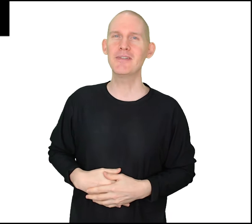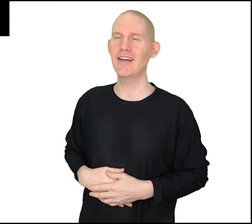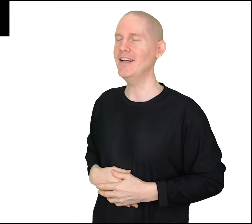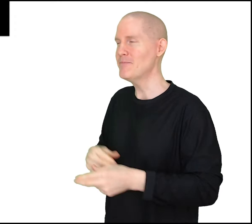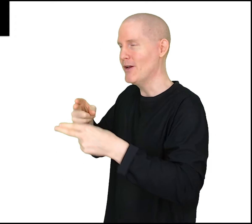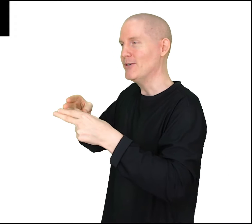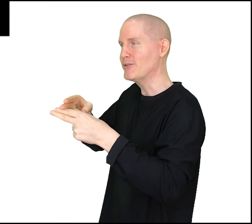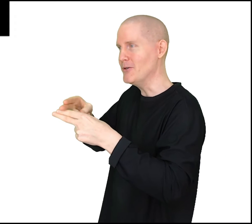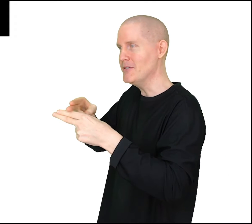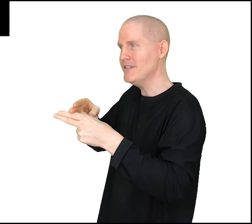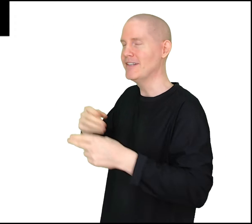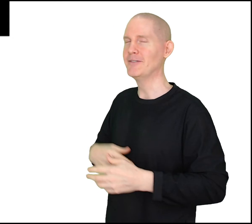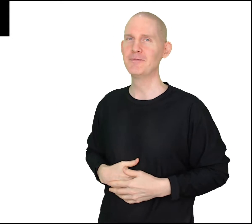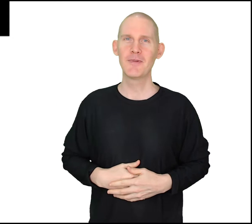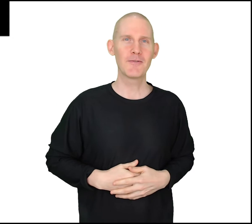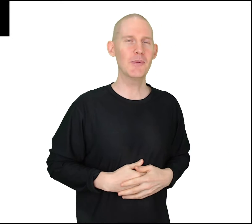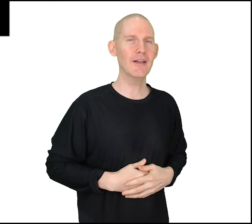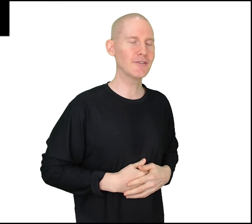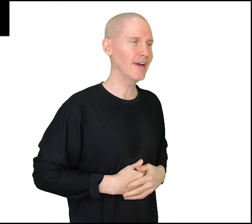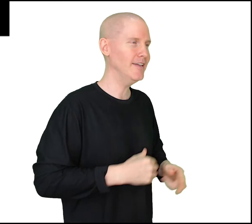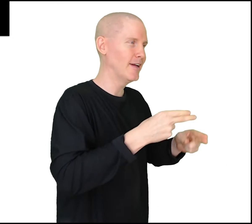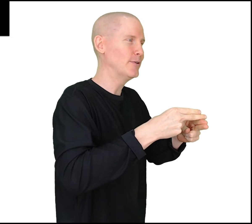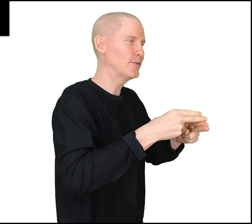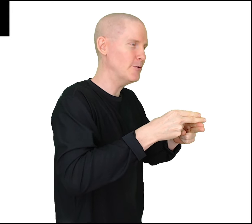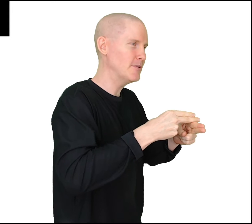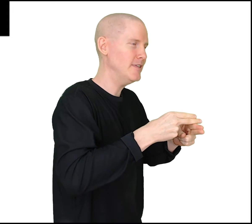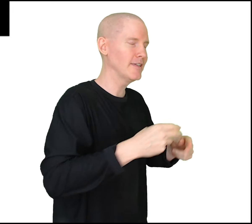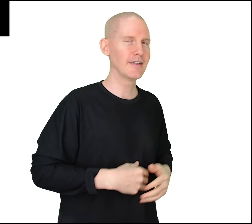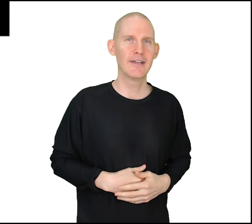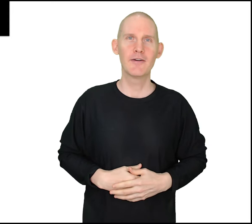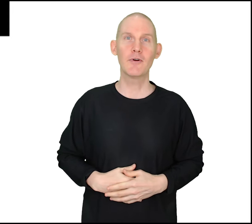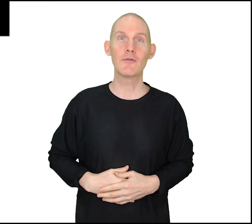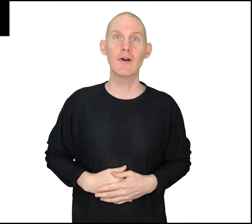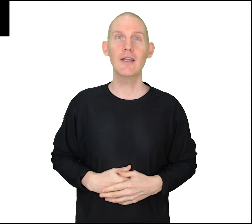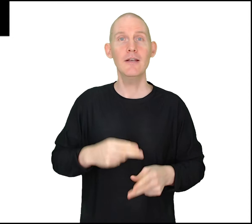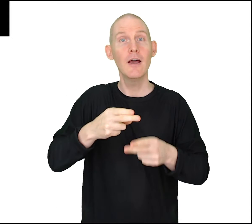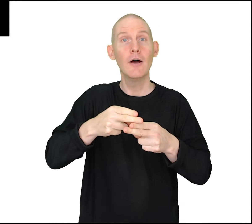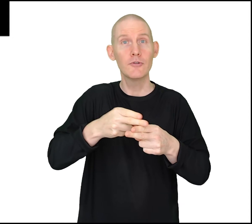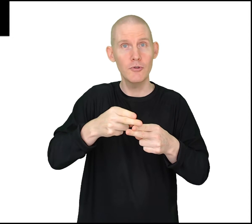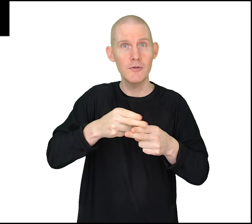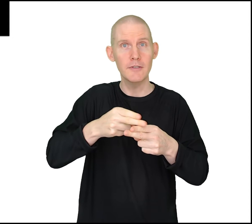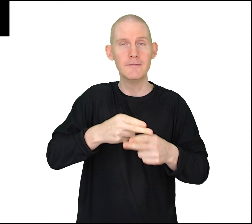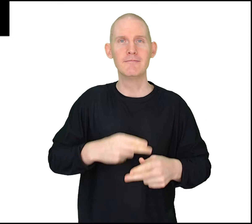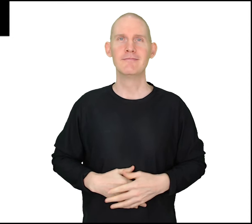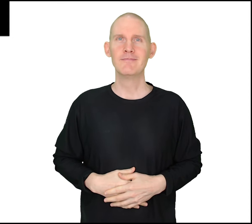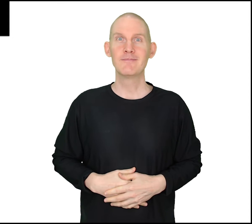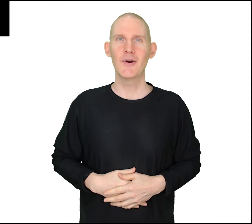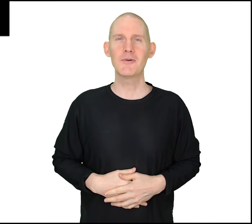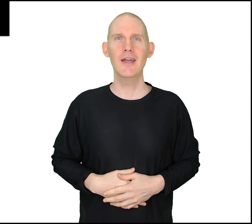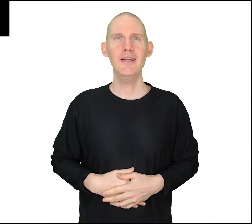side, soon. From the other side, soon. From the front again, soon. Okay,